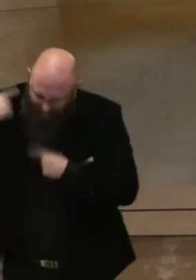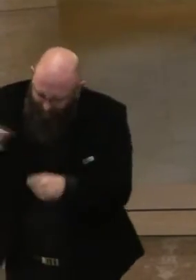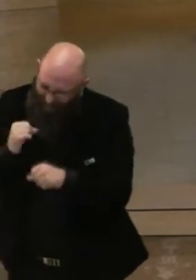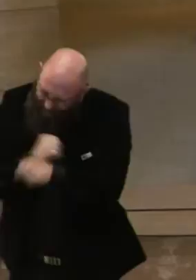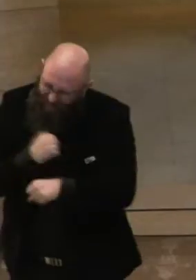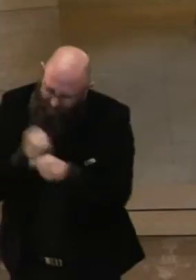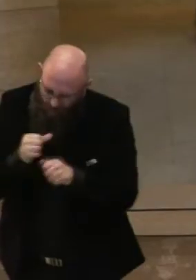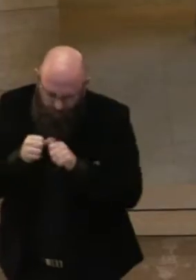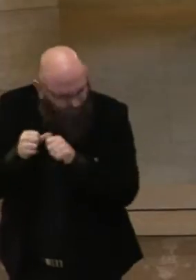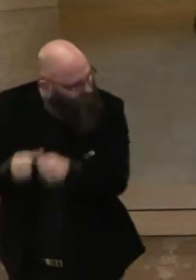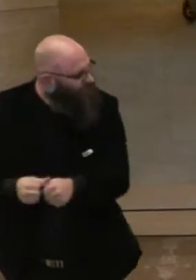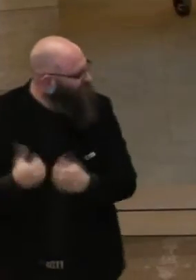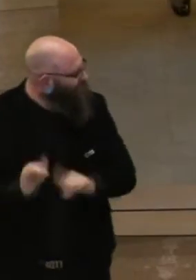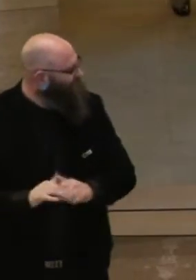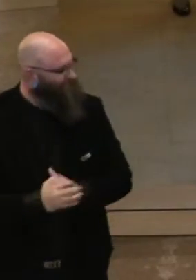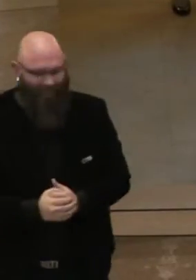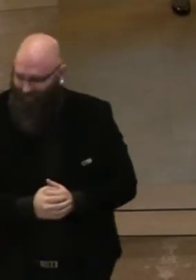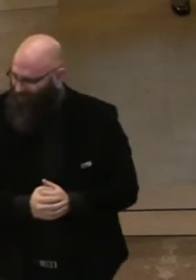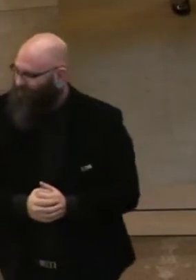shoulders,